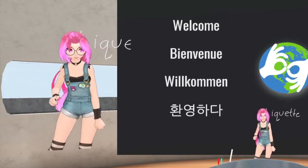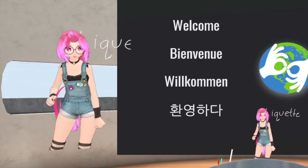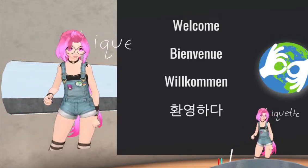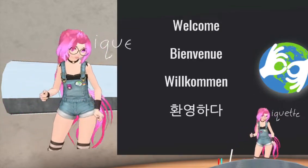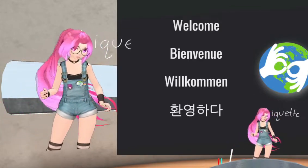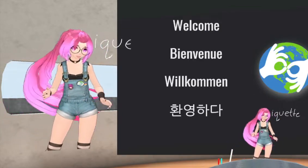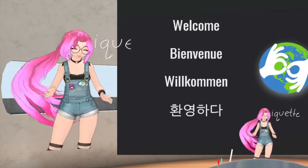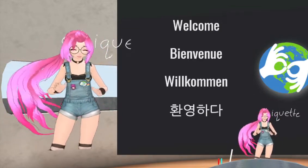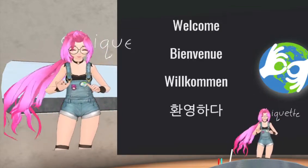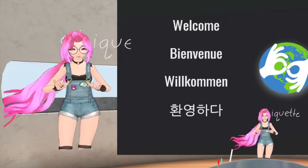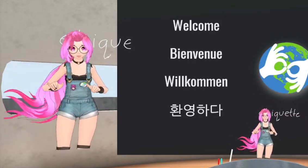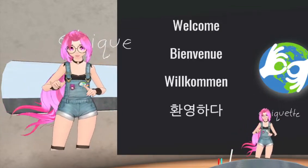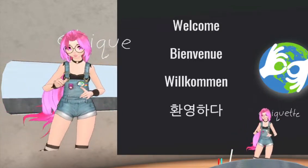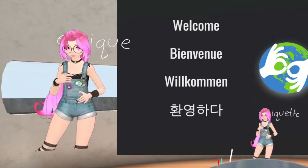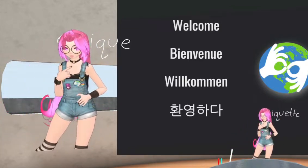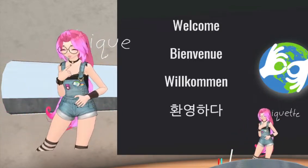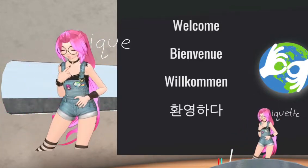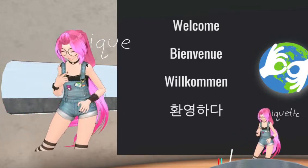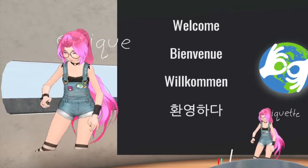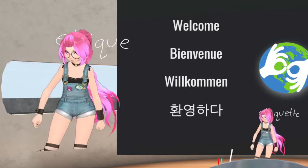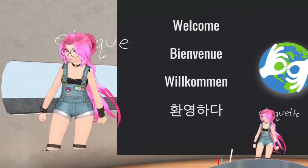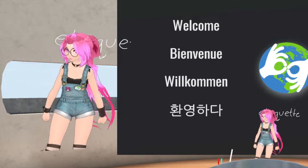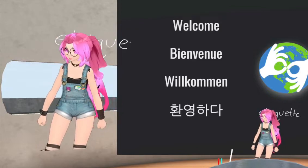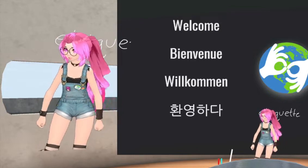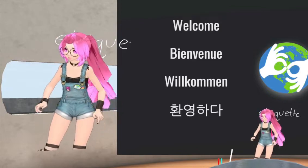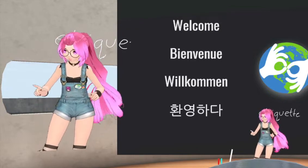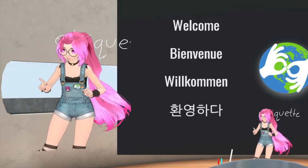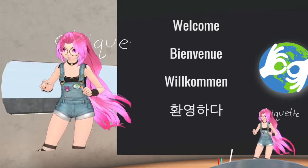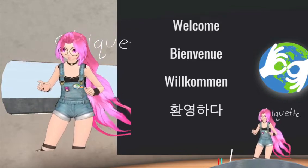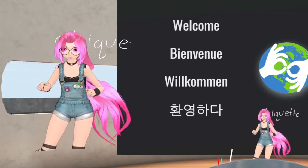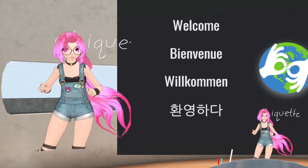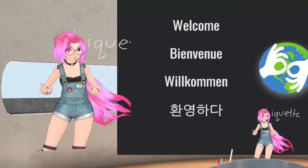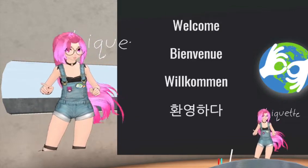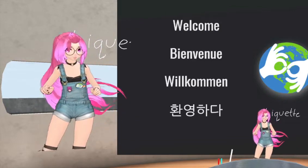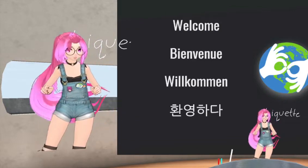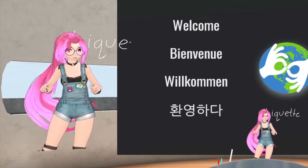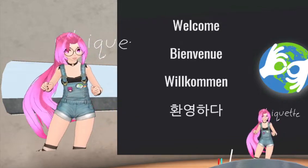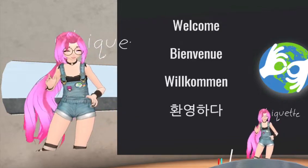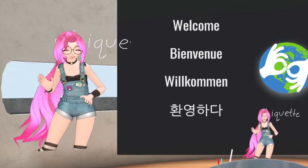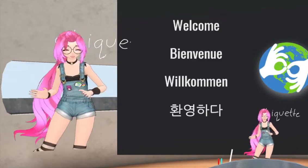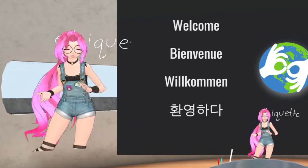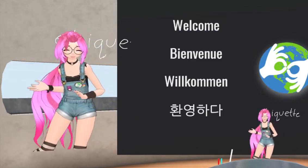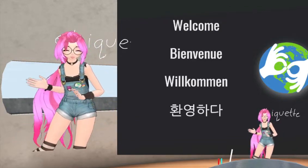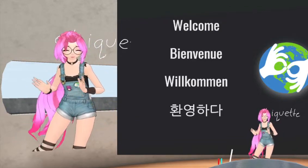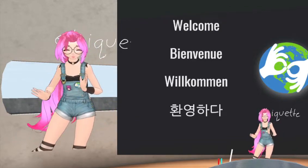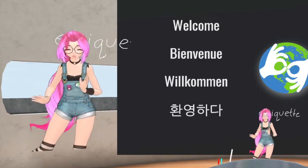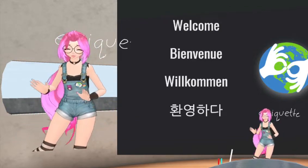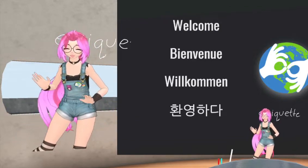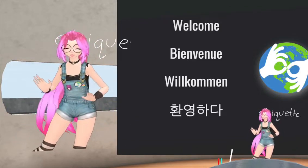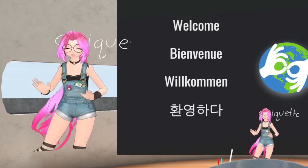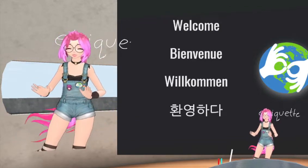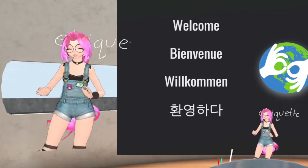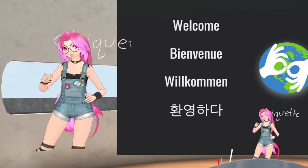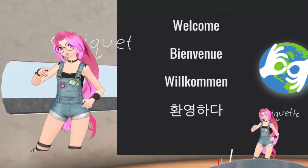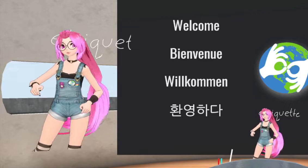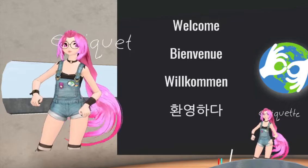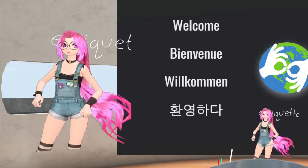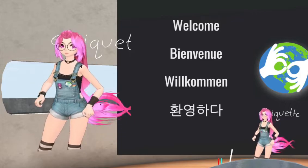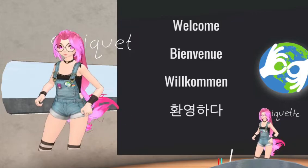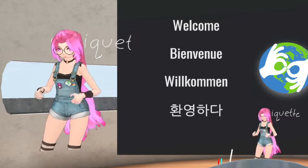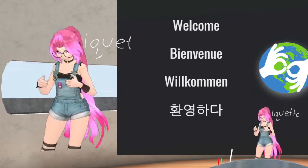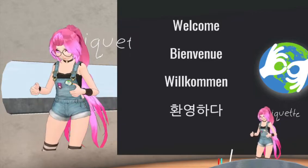pit of your empty stomach. You're so hungry. And then guess what? It is the same exact sign as wish, as